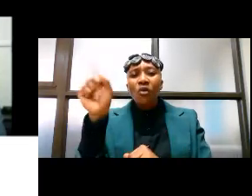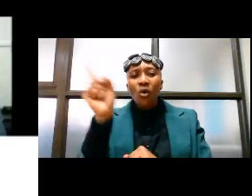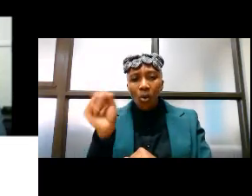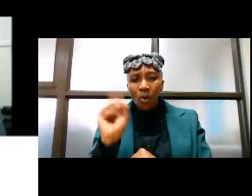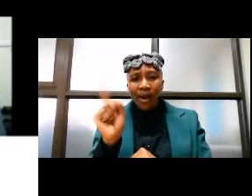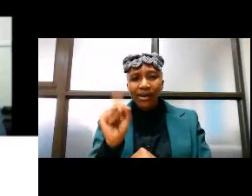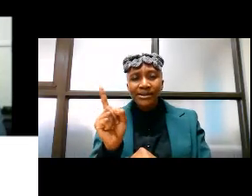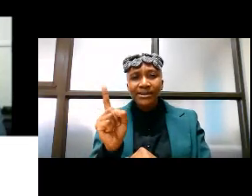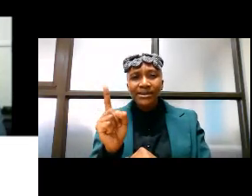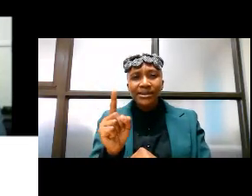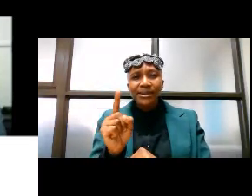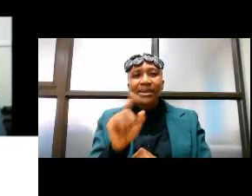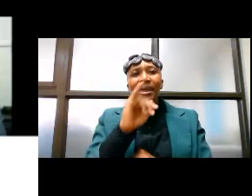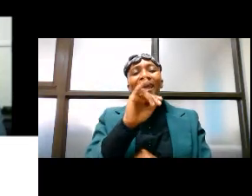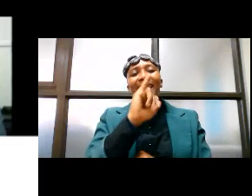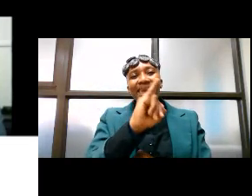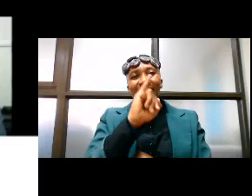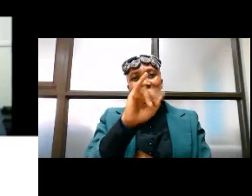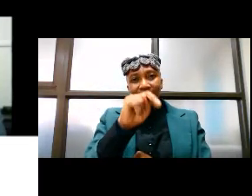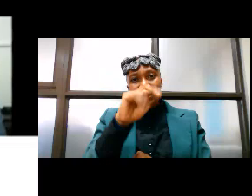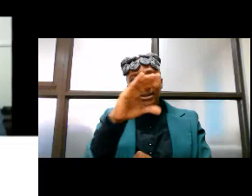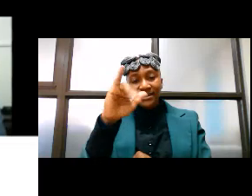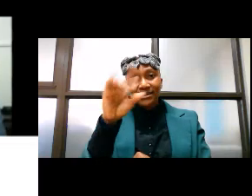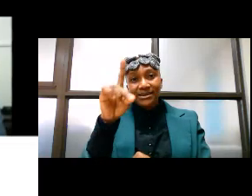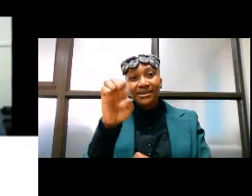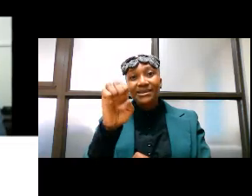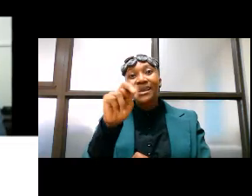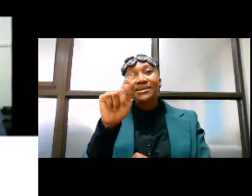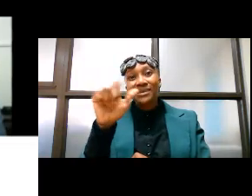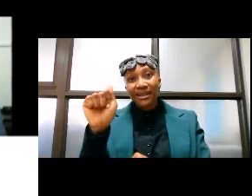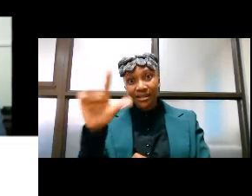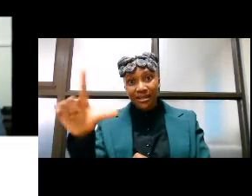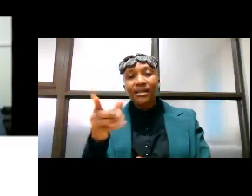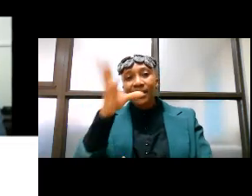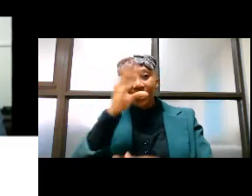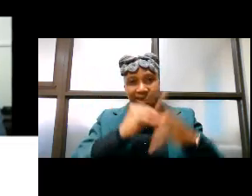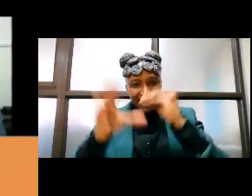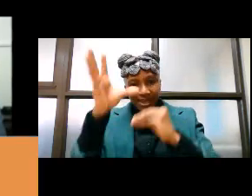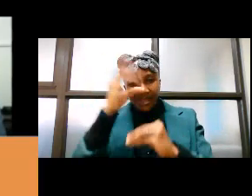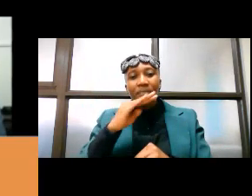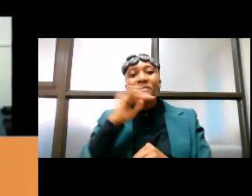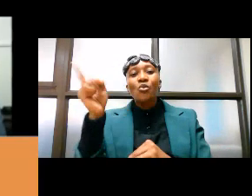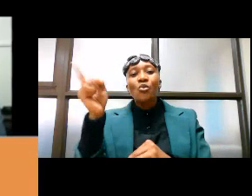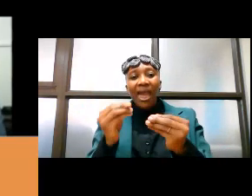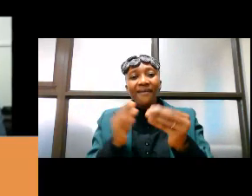in the range and variety of experiences, and there's limitations in mobility.